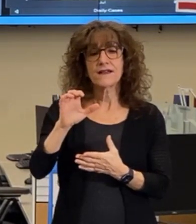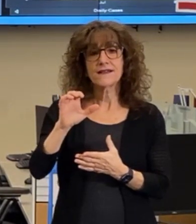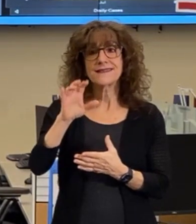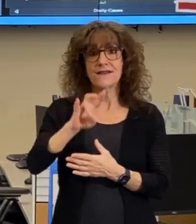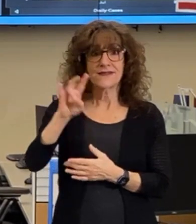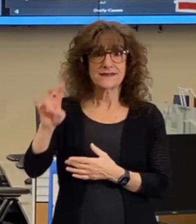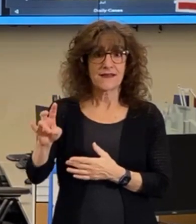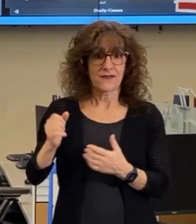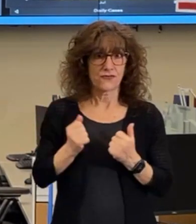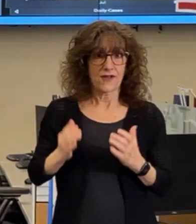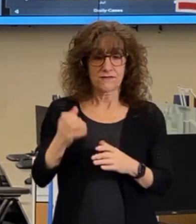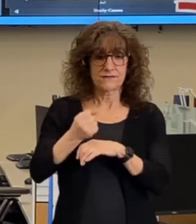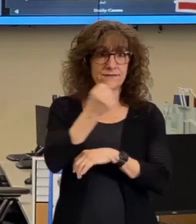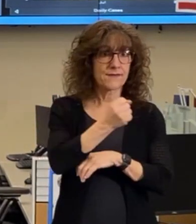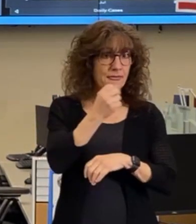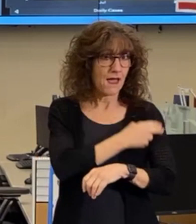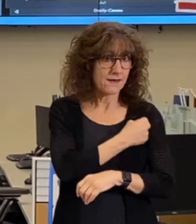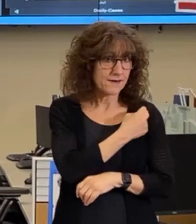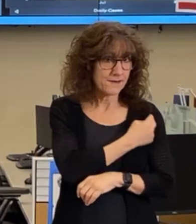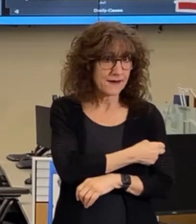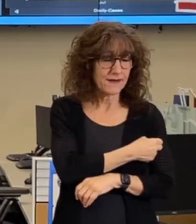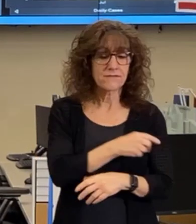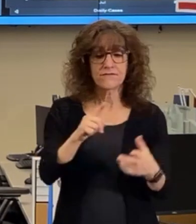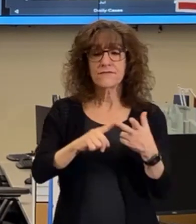7,577 of our residents have been hospitalized, and